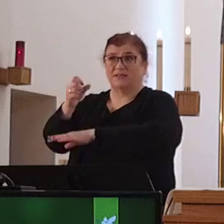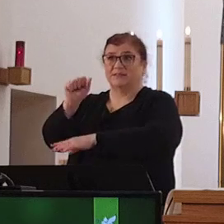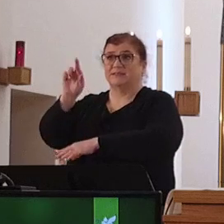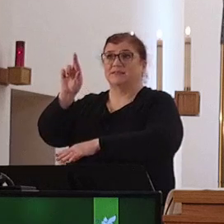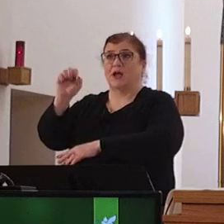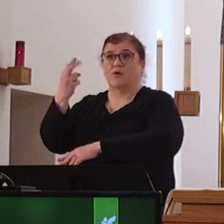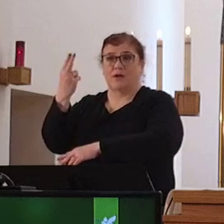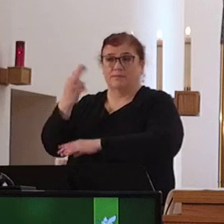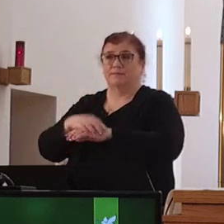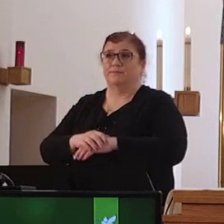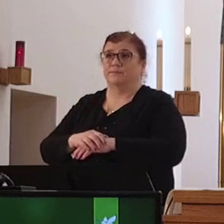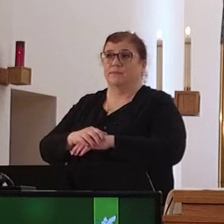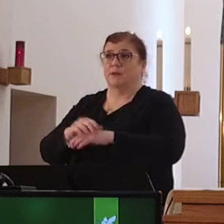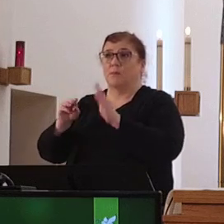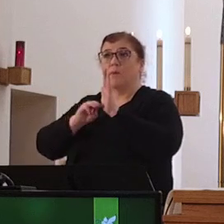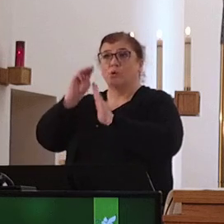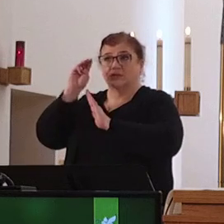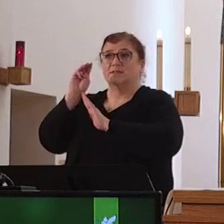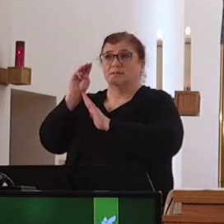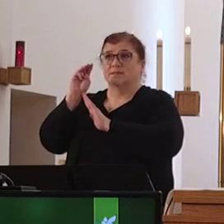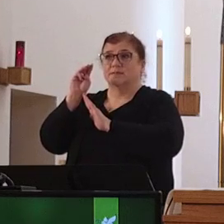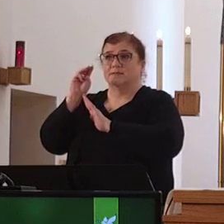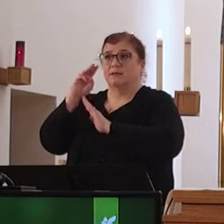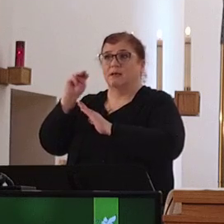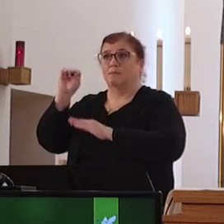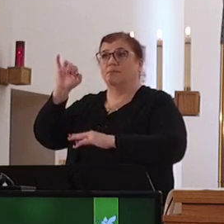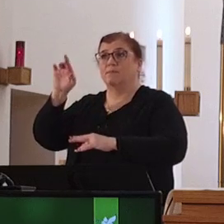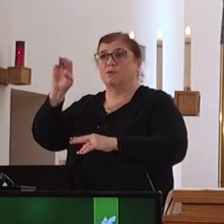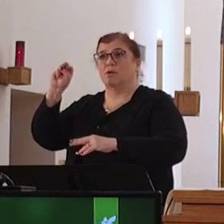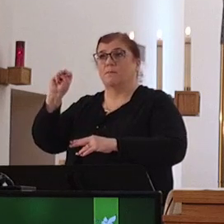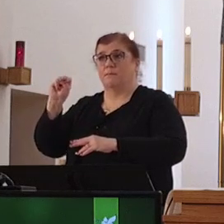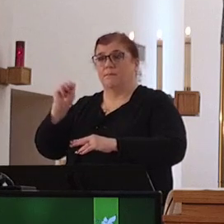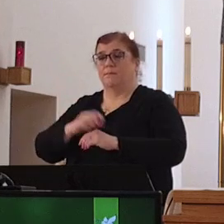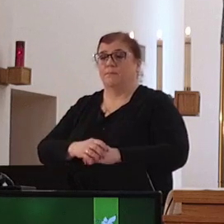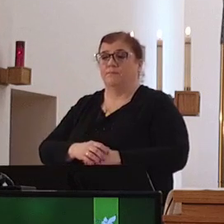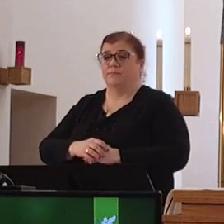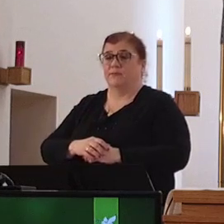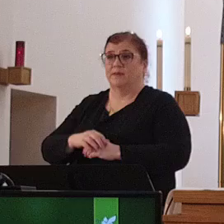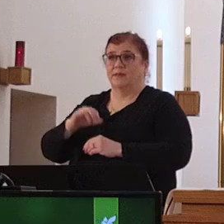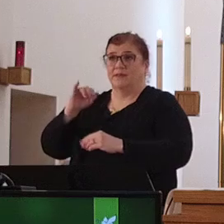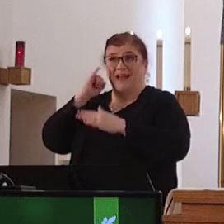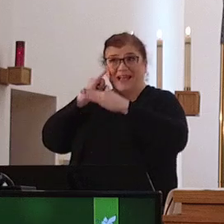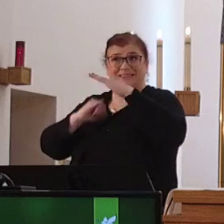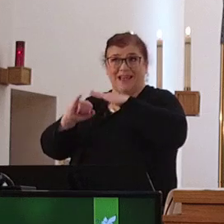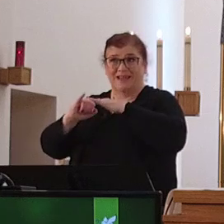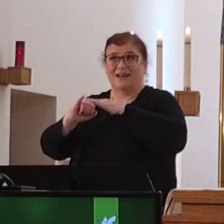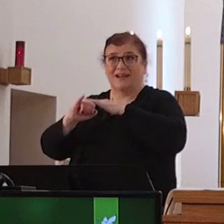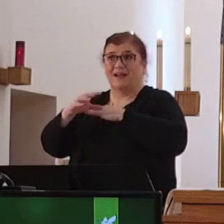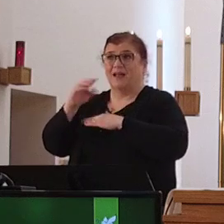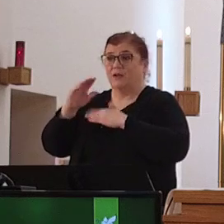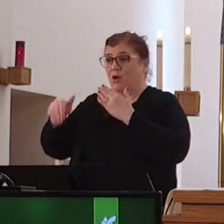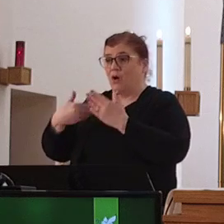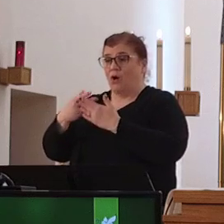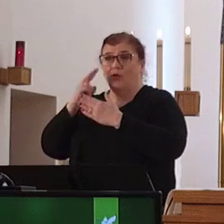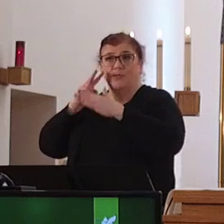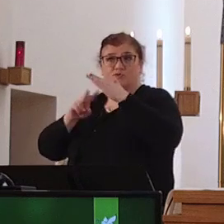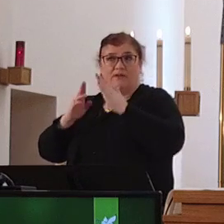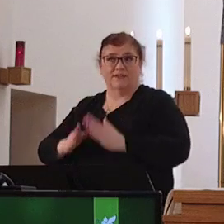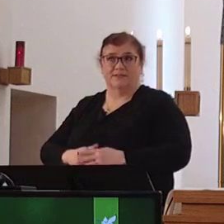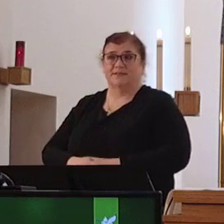Sarah, Moses and Miriam, Isaiah and all the